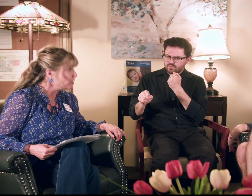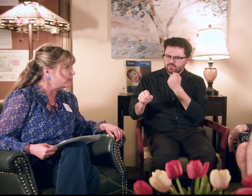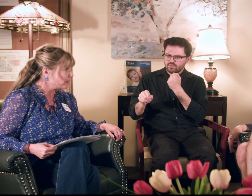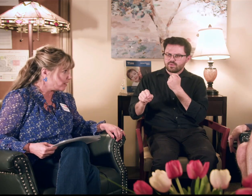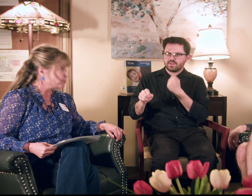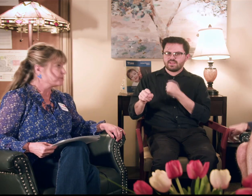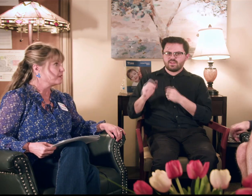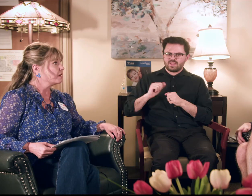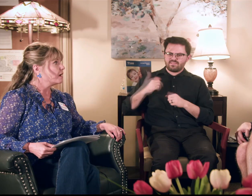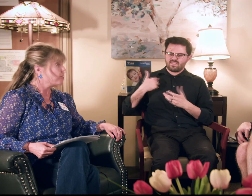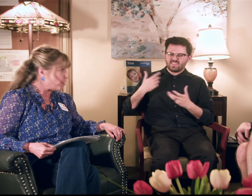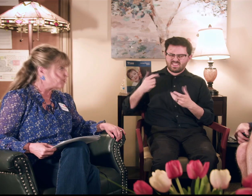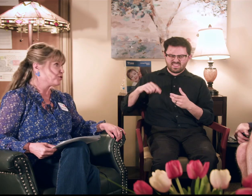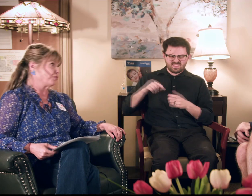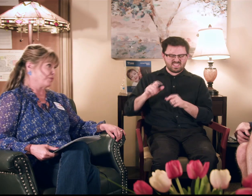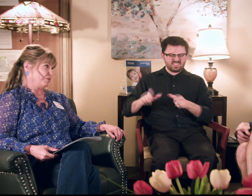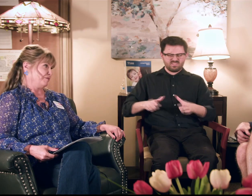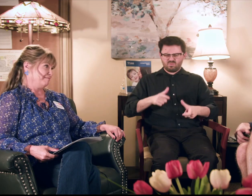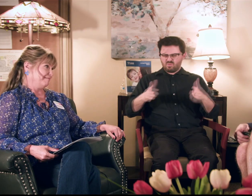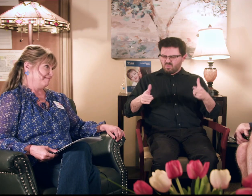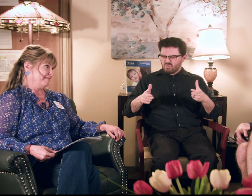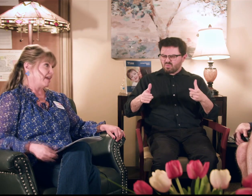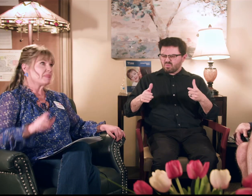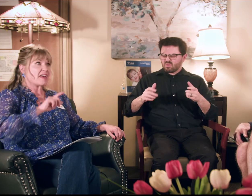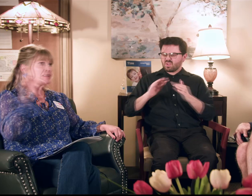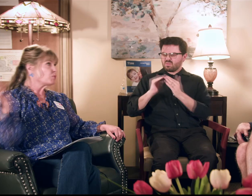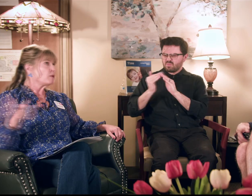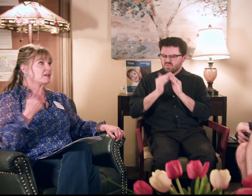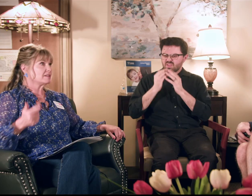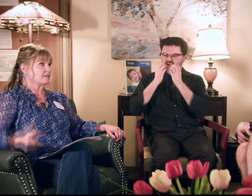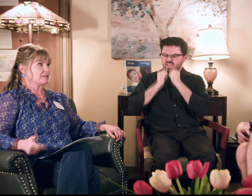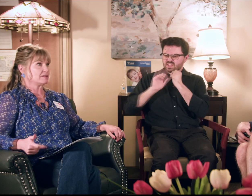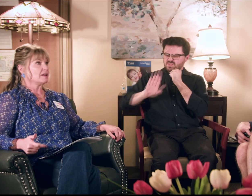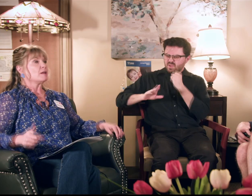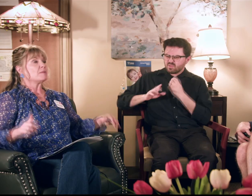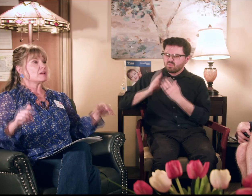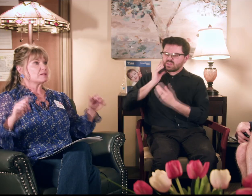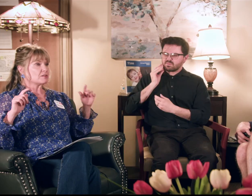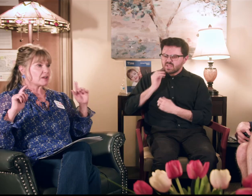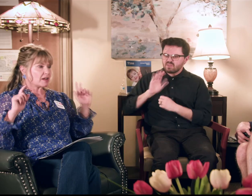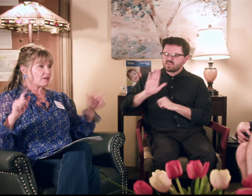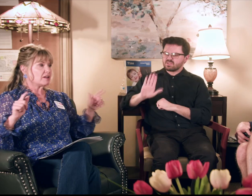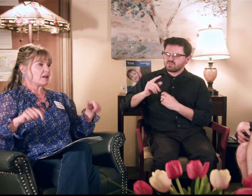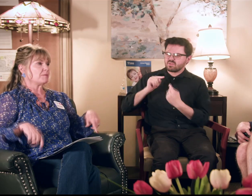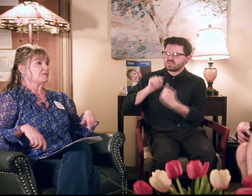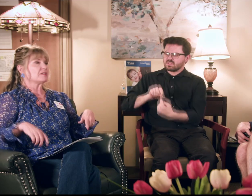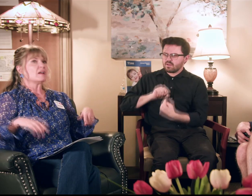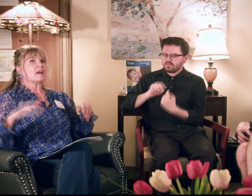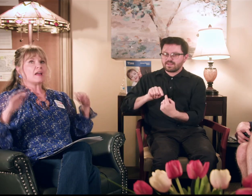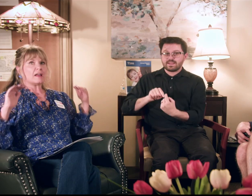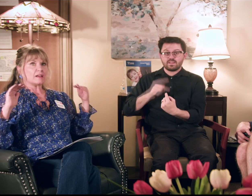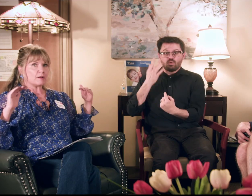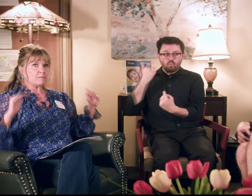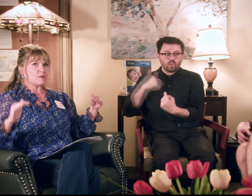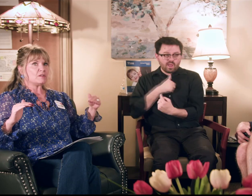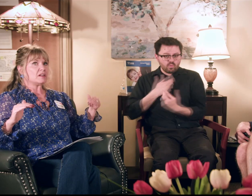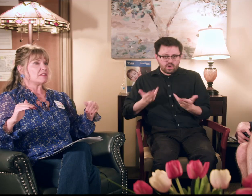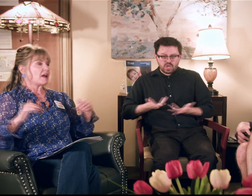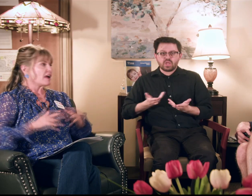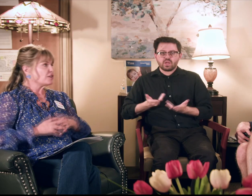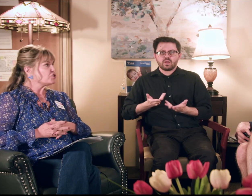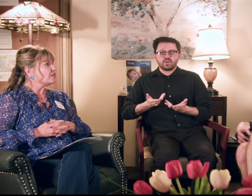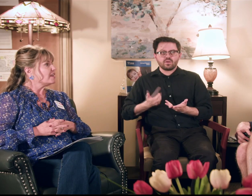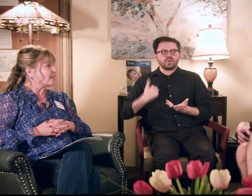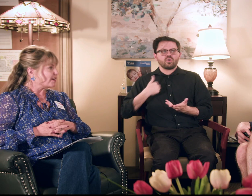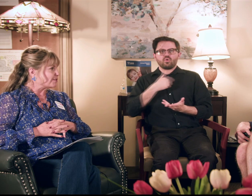whole community that cares about what you're going through. And that's why we exist, because they're caring neighbors and a